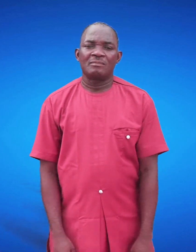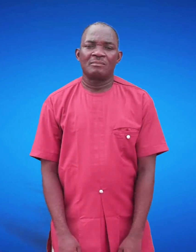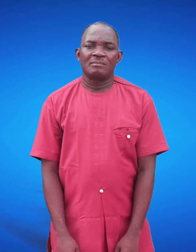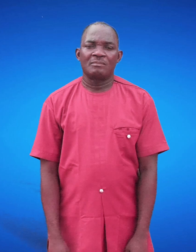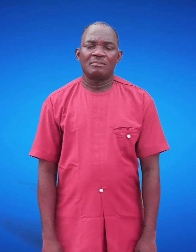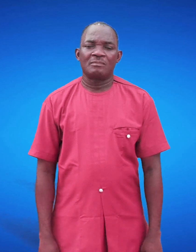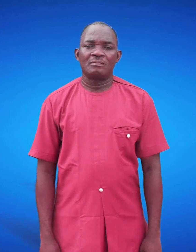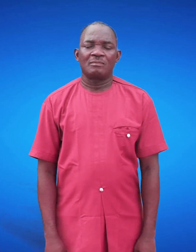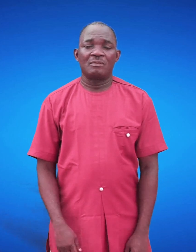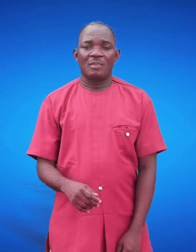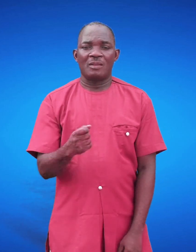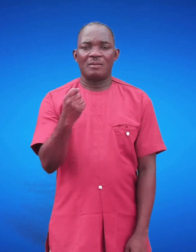11.